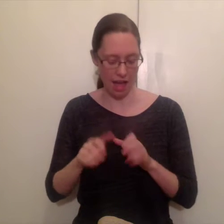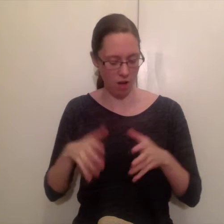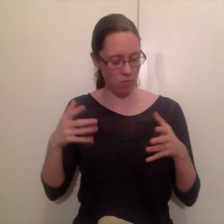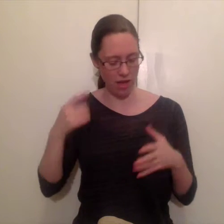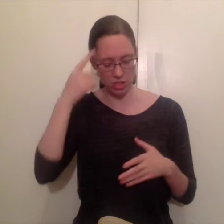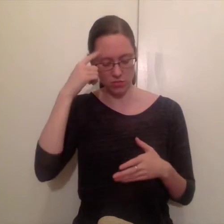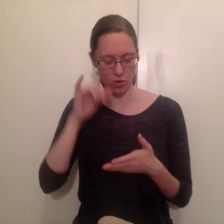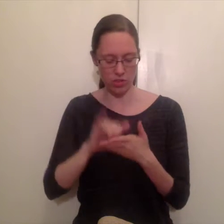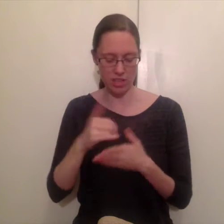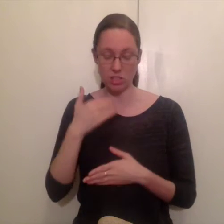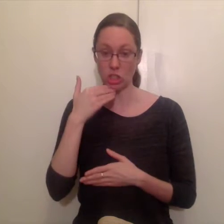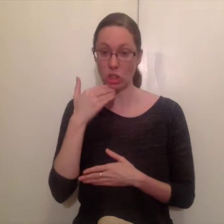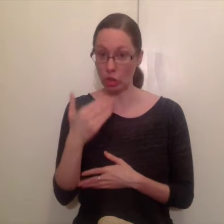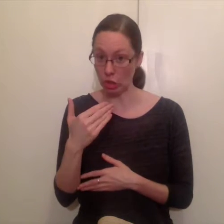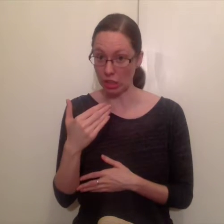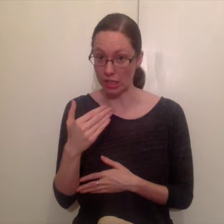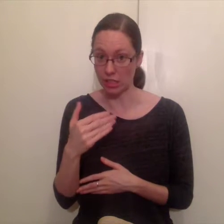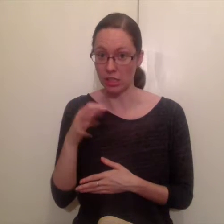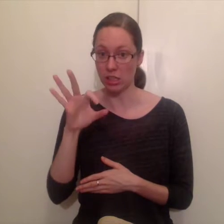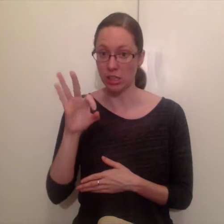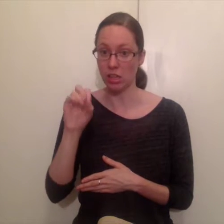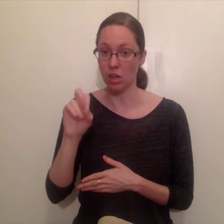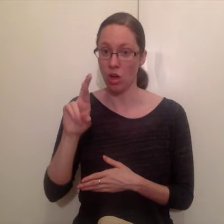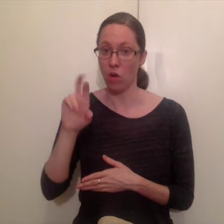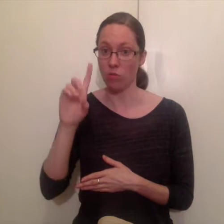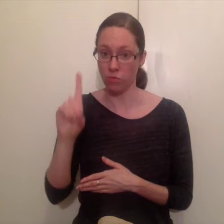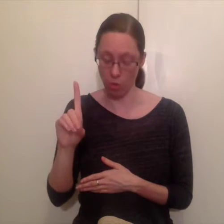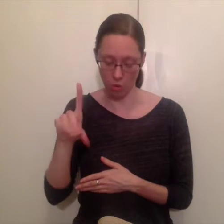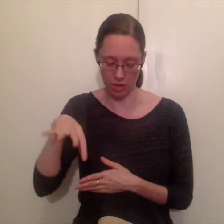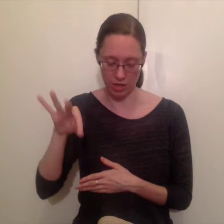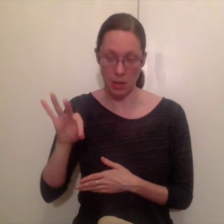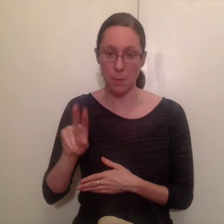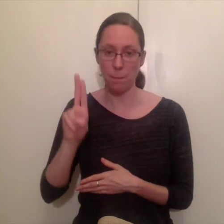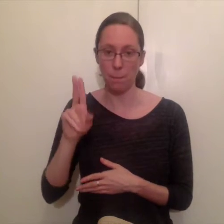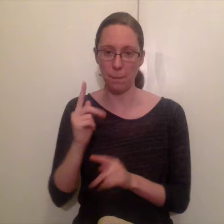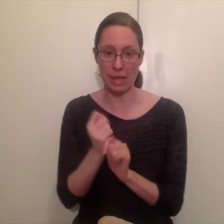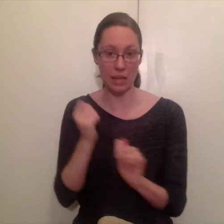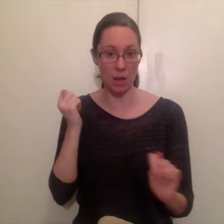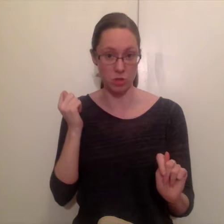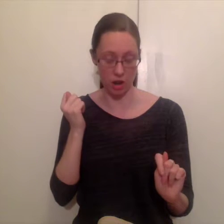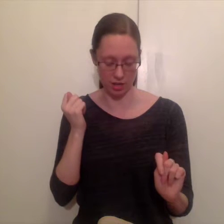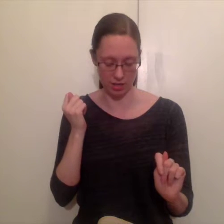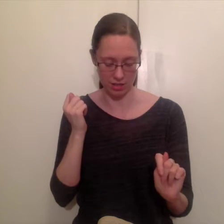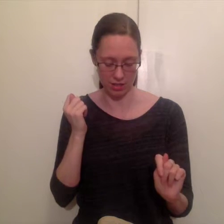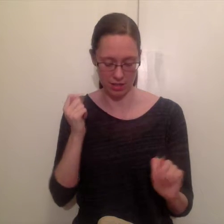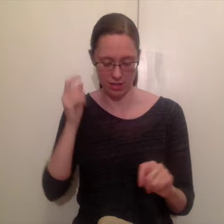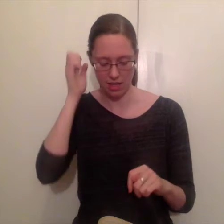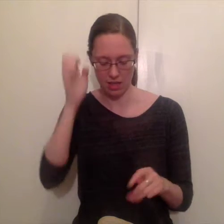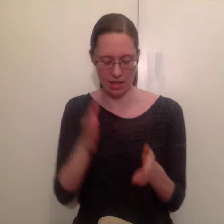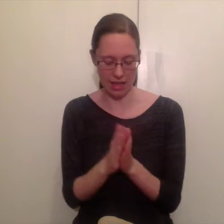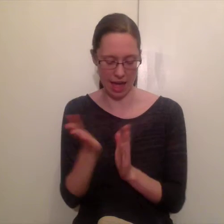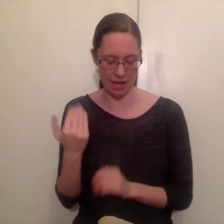"How much for this good Ford pickup truck?" he